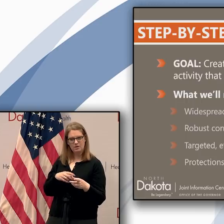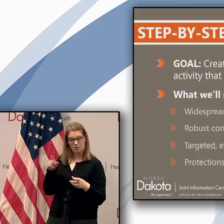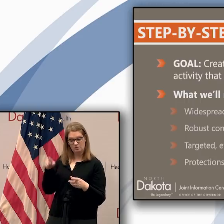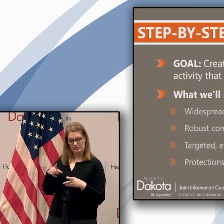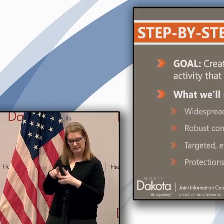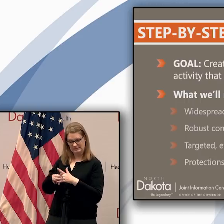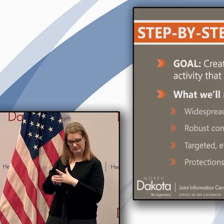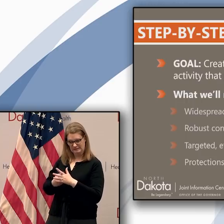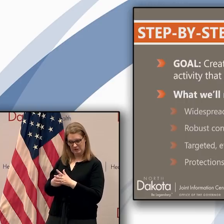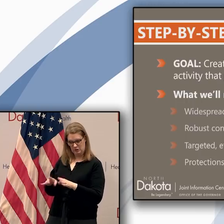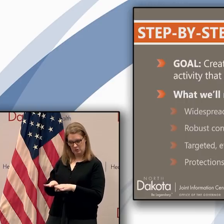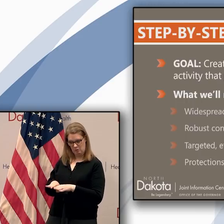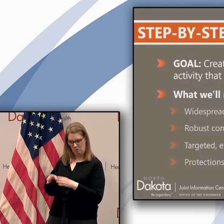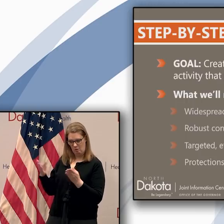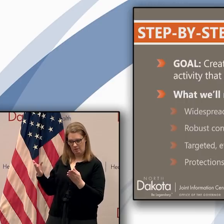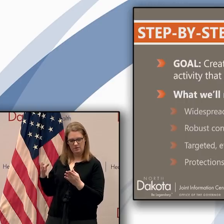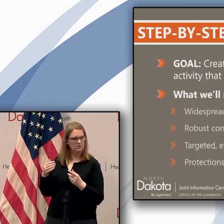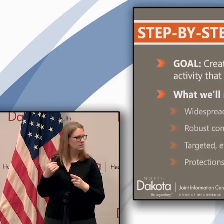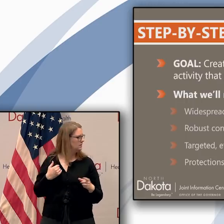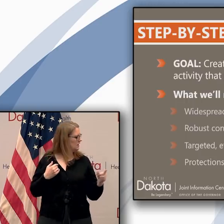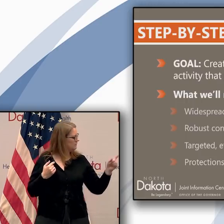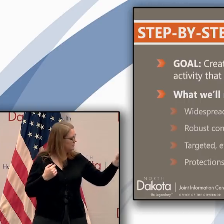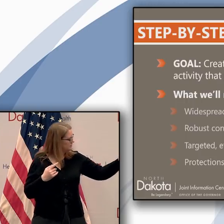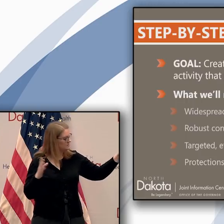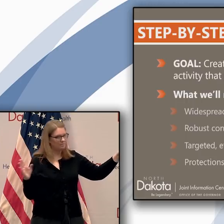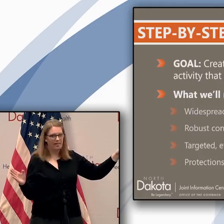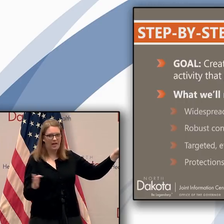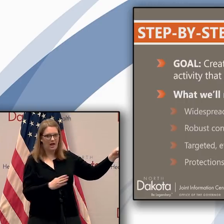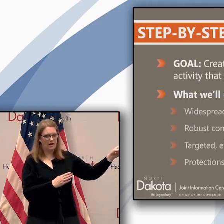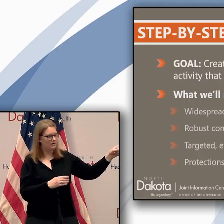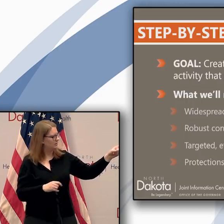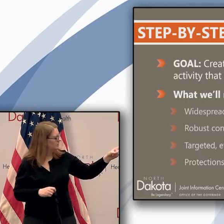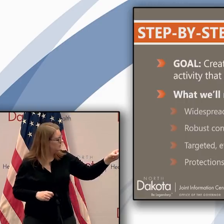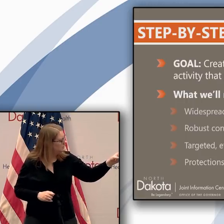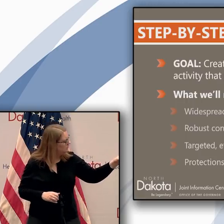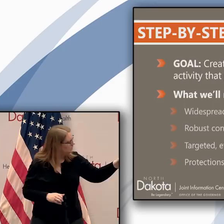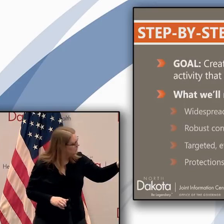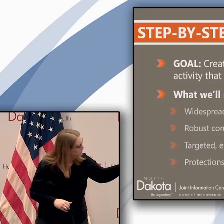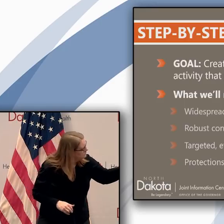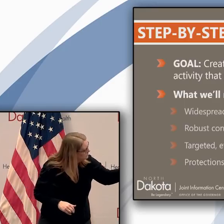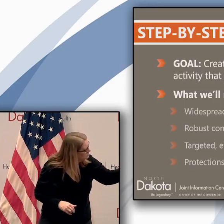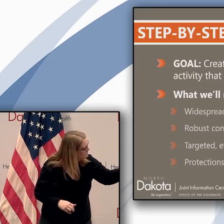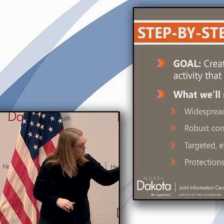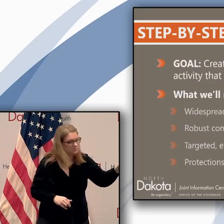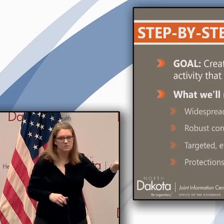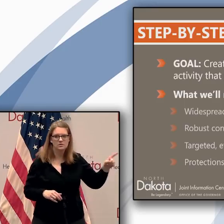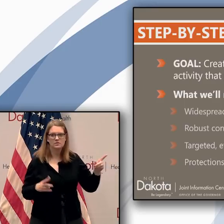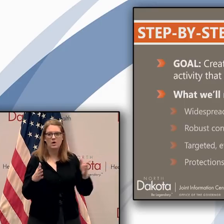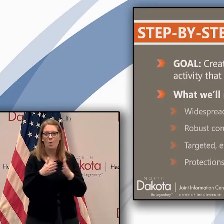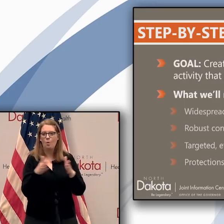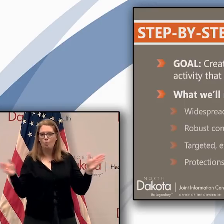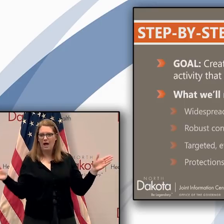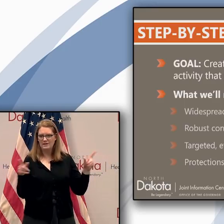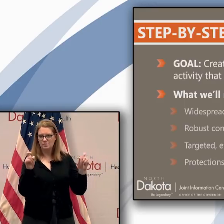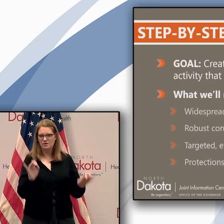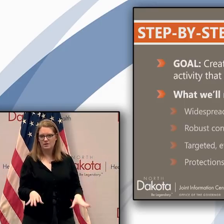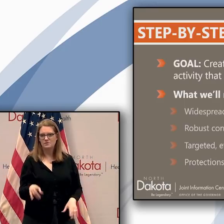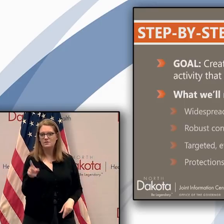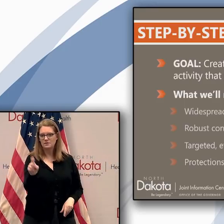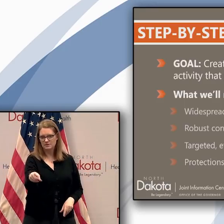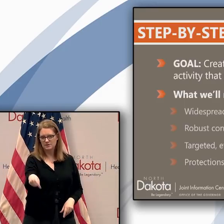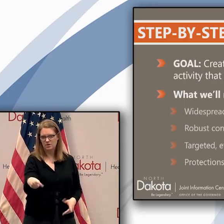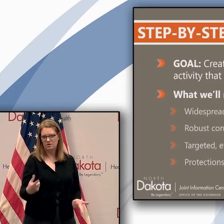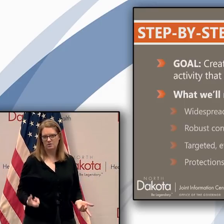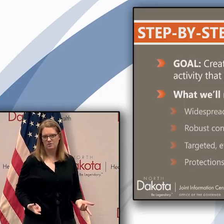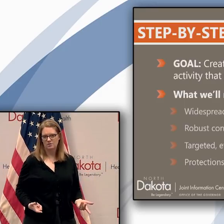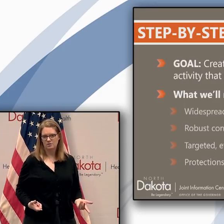this, and we've got some of these things up on this plan right here. Because number one, widespread testing, we've talked about that. If